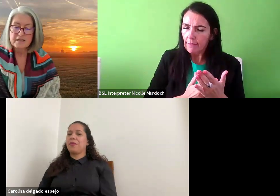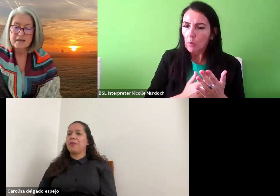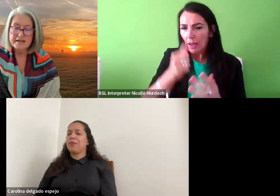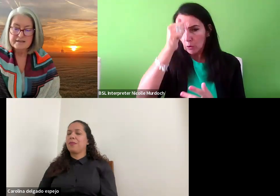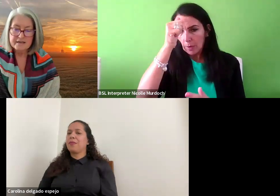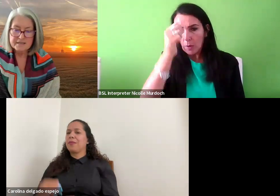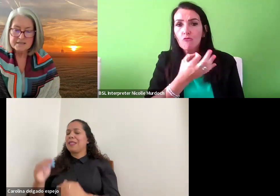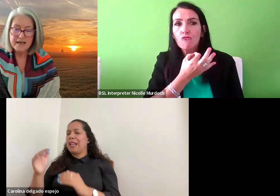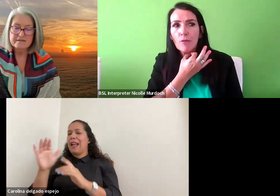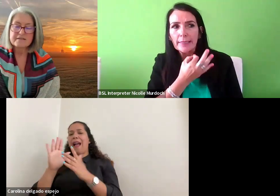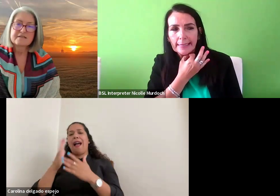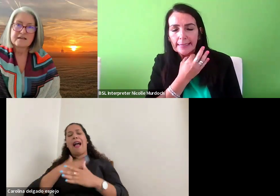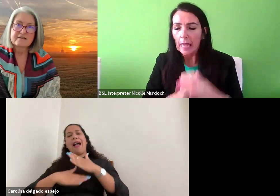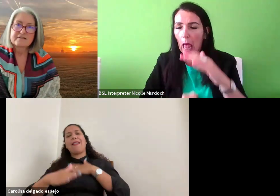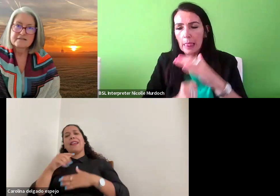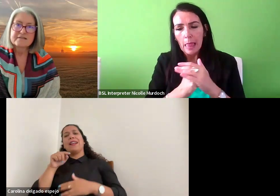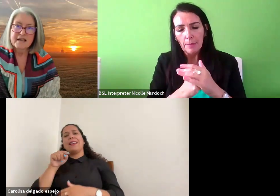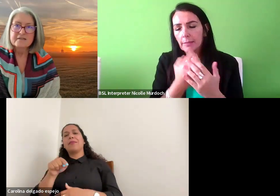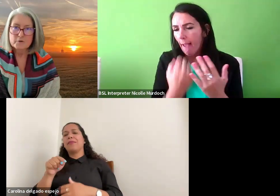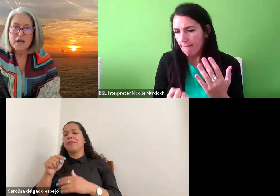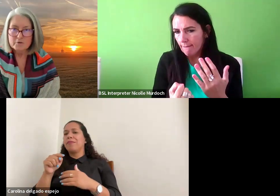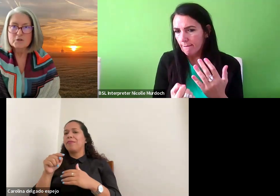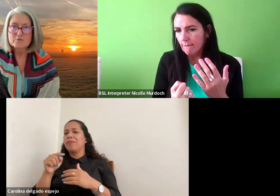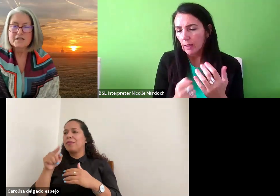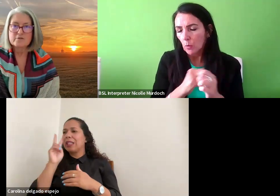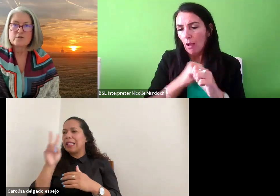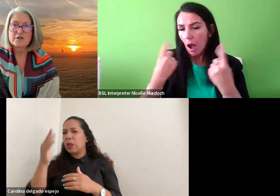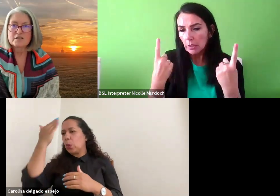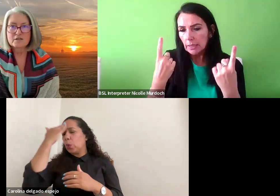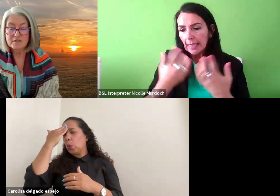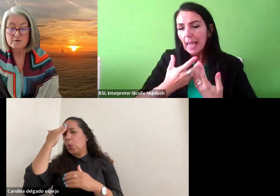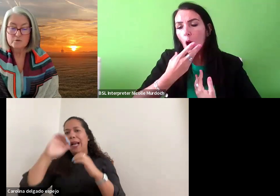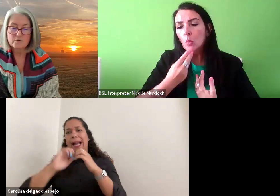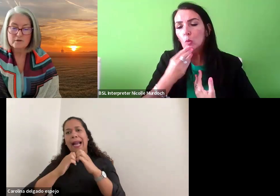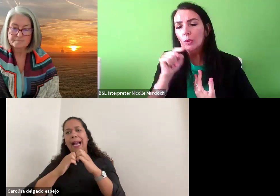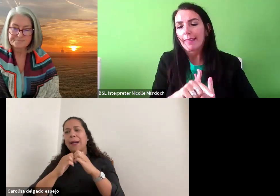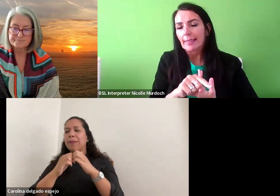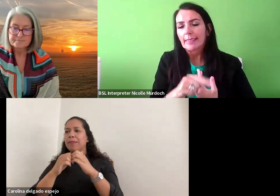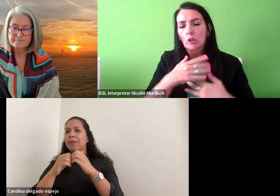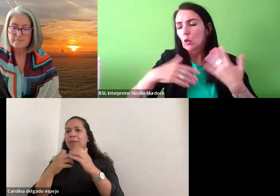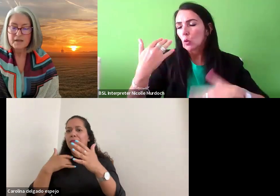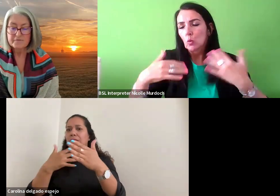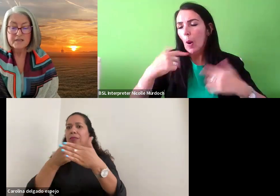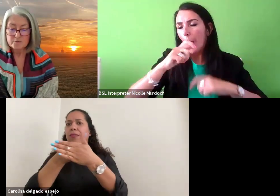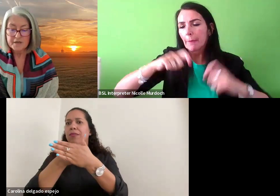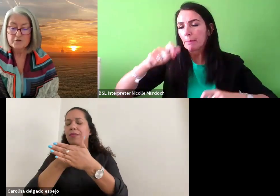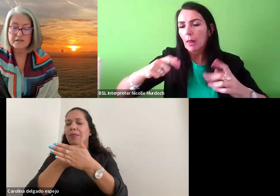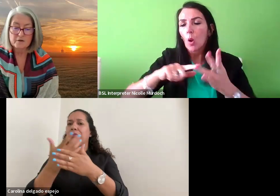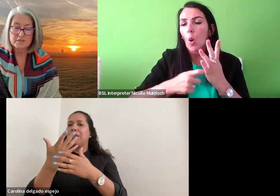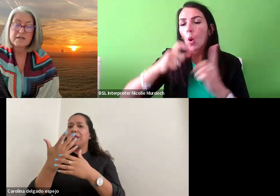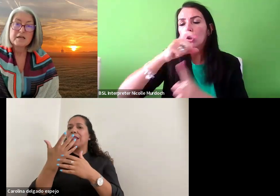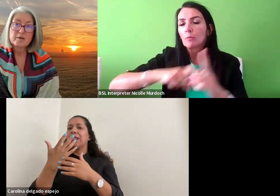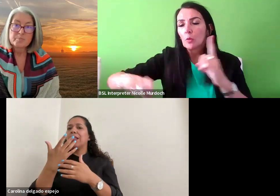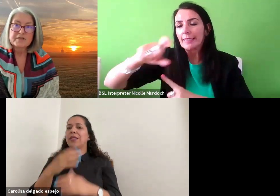risks, and that they understand that how to use the technology so they don't do harm. And we need to make